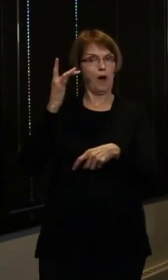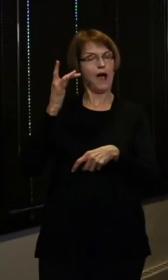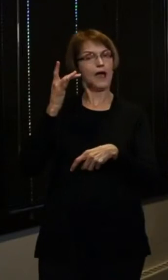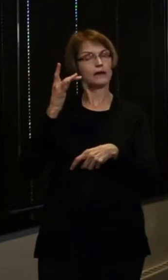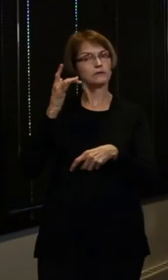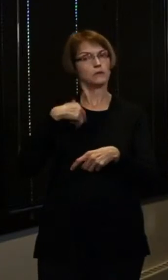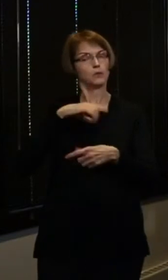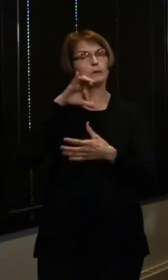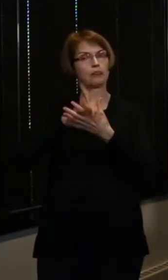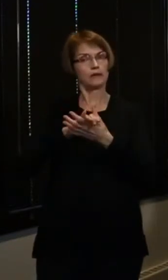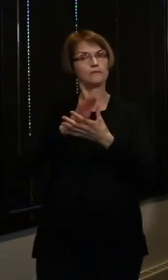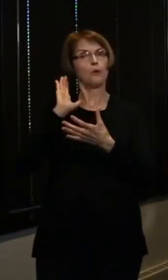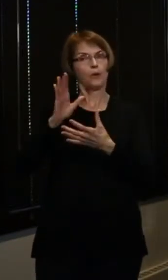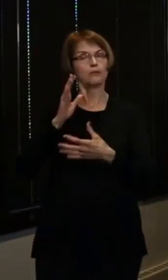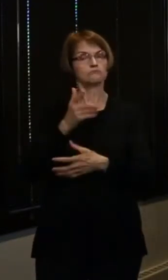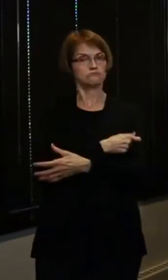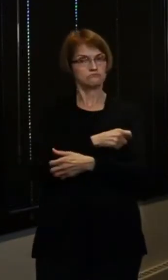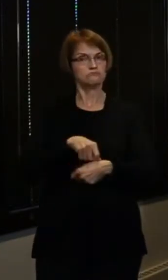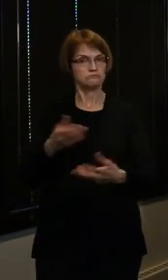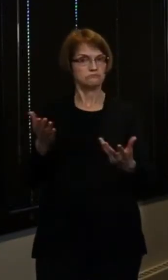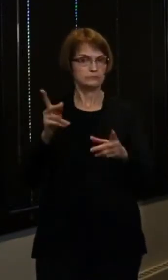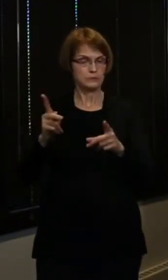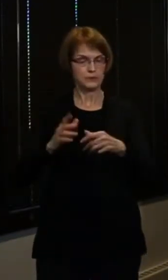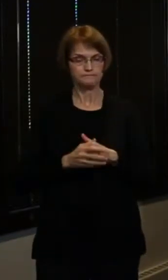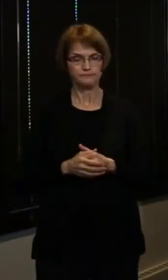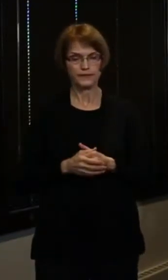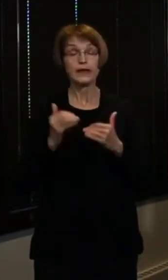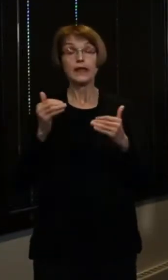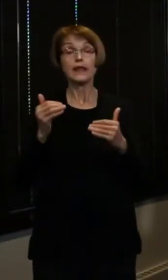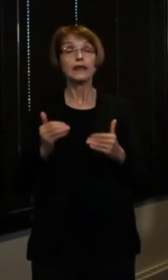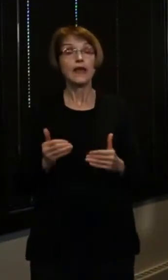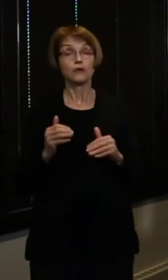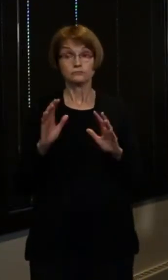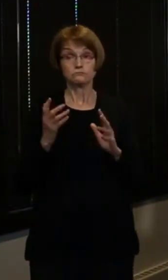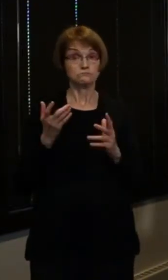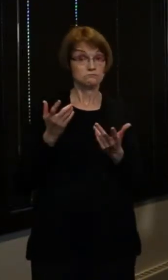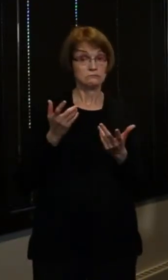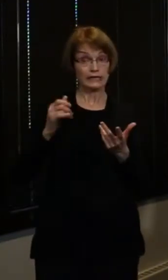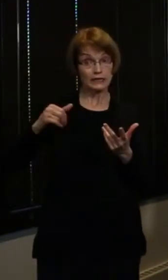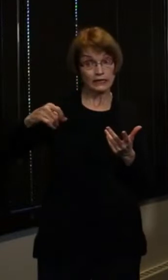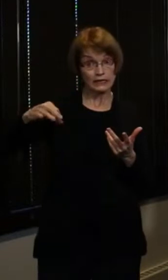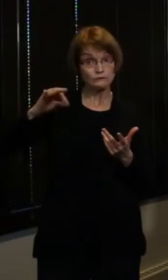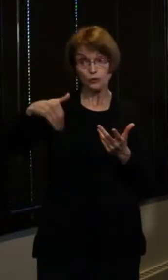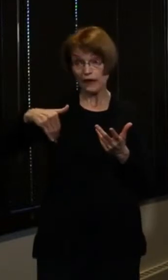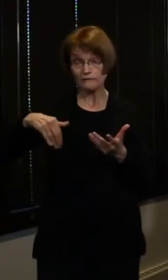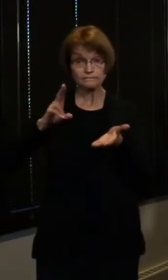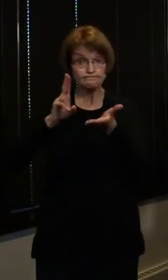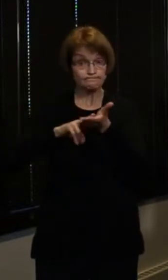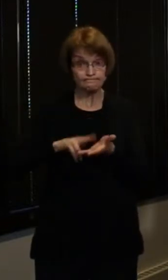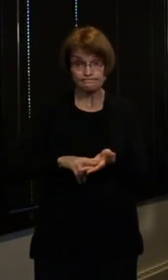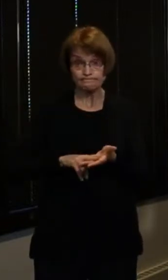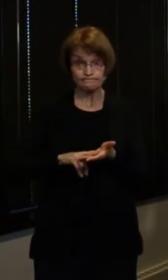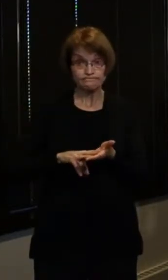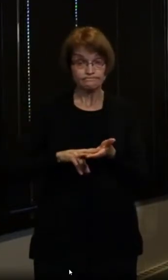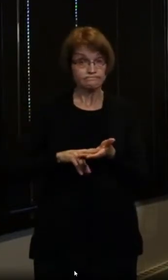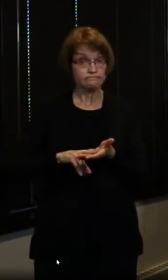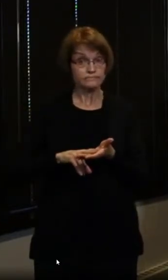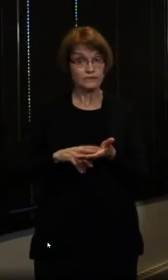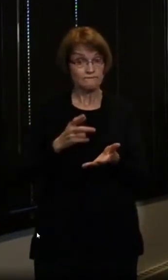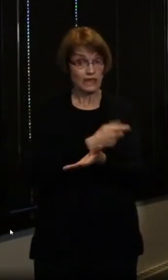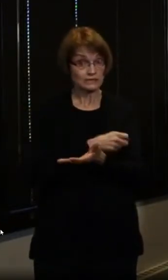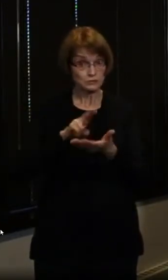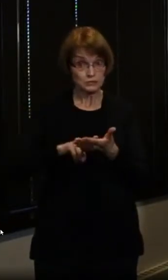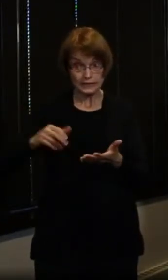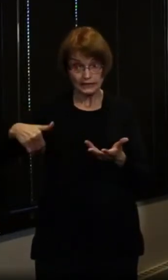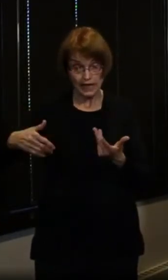that informative. So we're going to move on now. Registering for vaccine, if you haven't already, we ask that you pre-register for